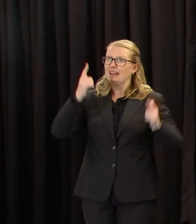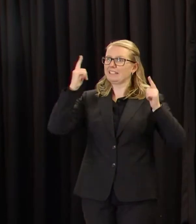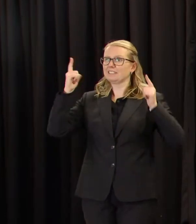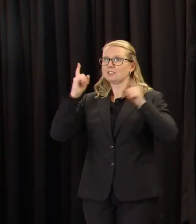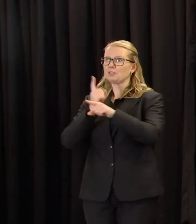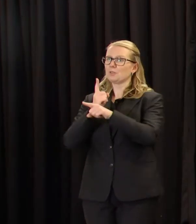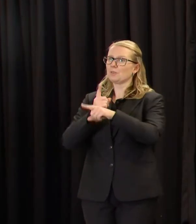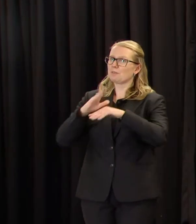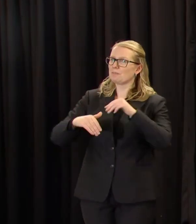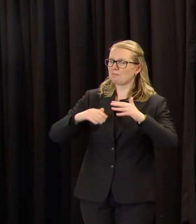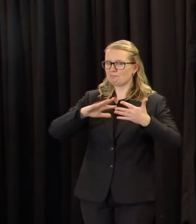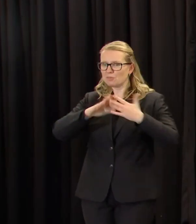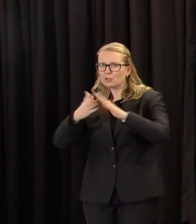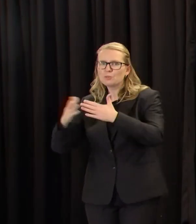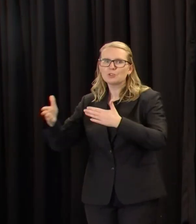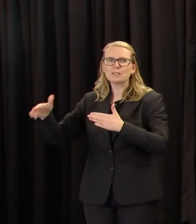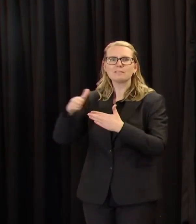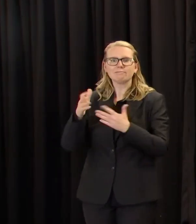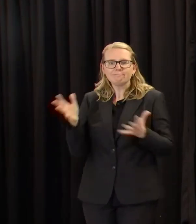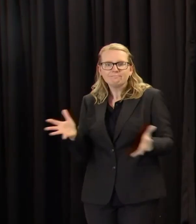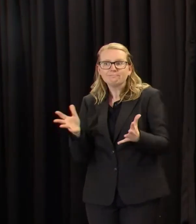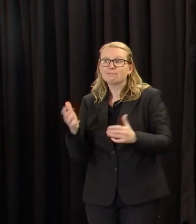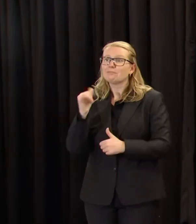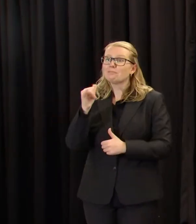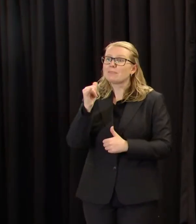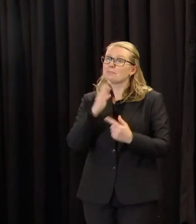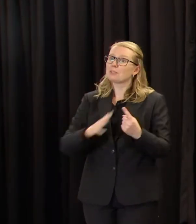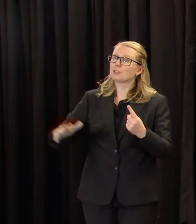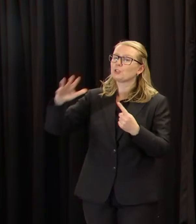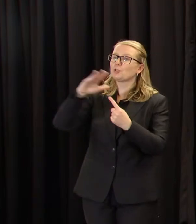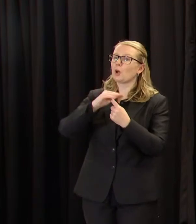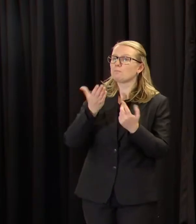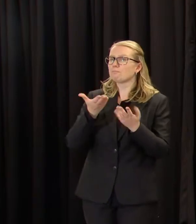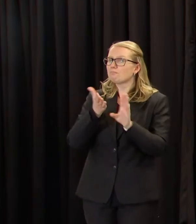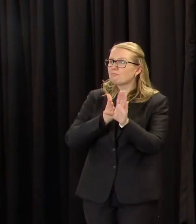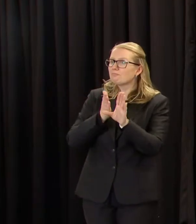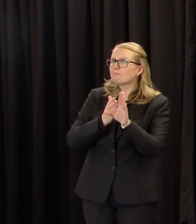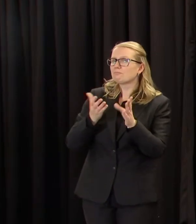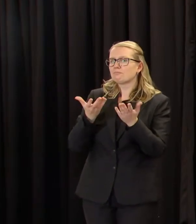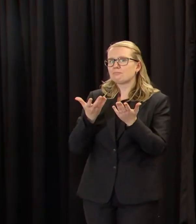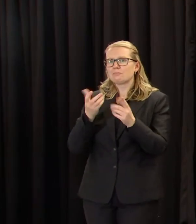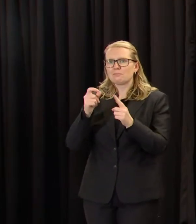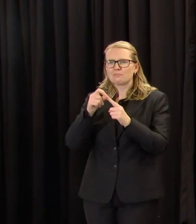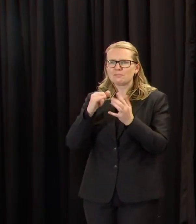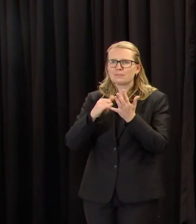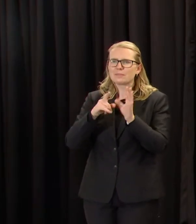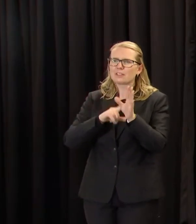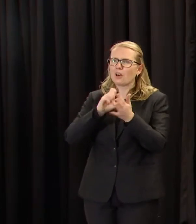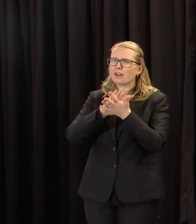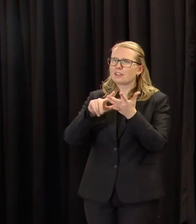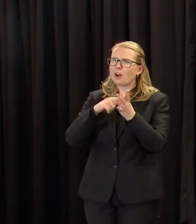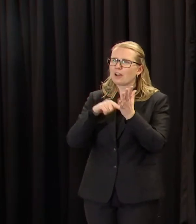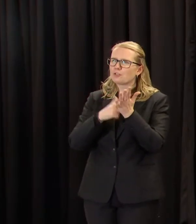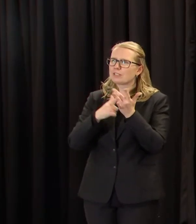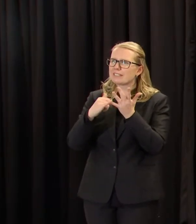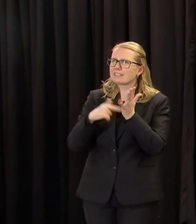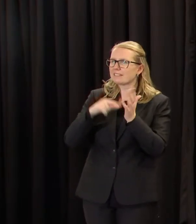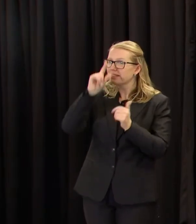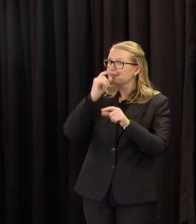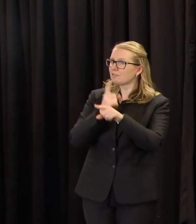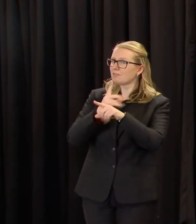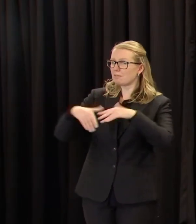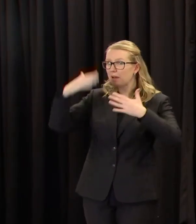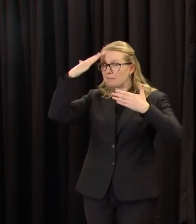Psychiatrist at one of these forums to speak directly to the people as well? Sure. Yep, sure. We've had